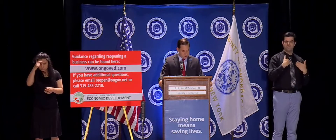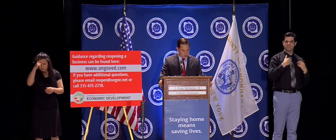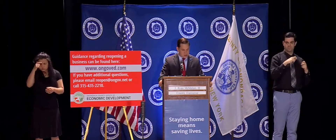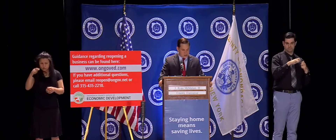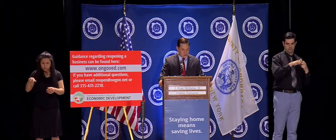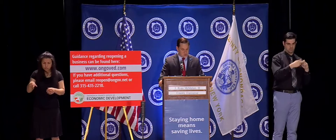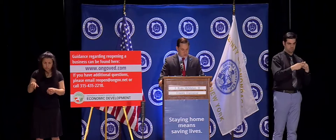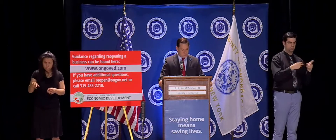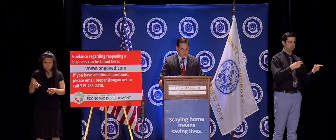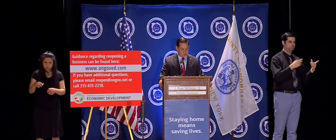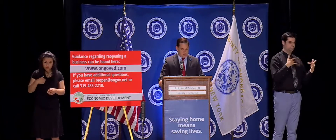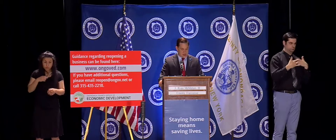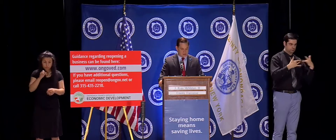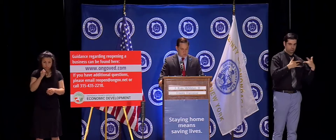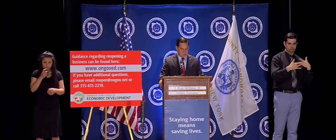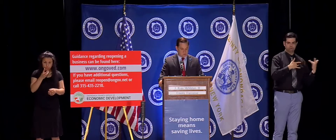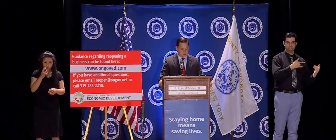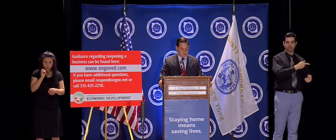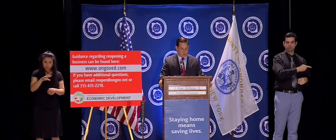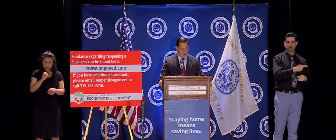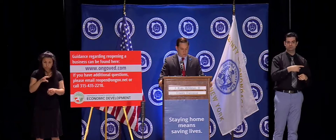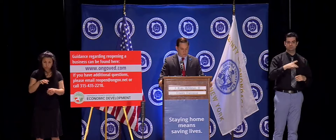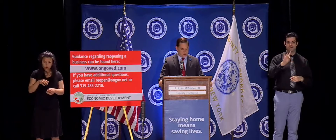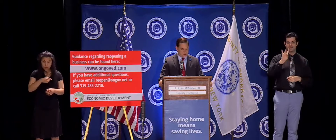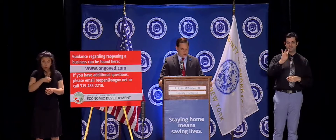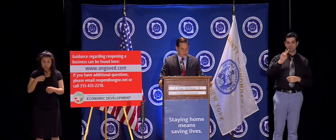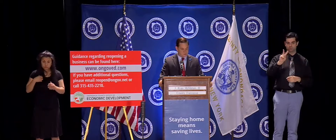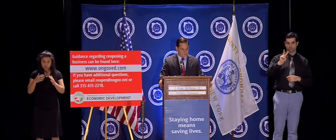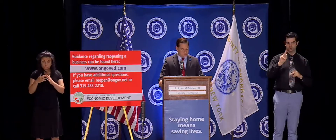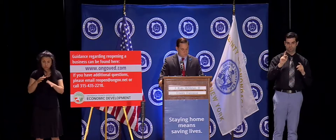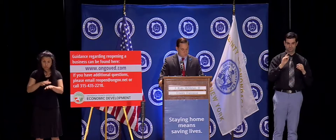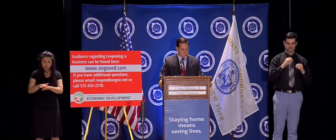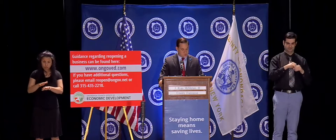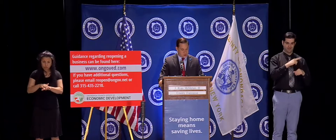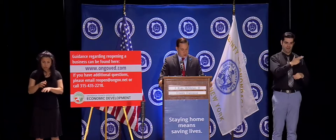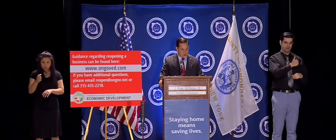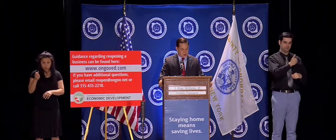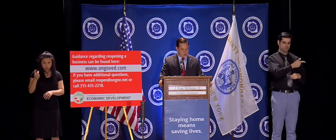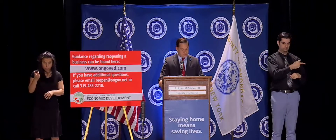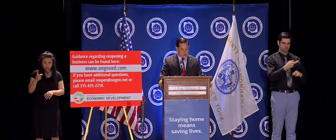numbers. 82 individuals in the hospital. It's 4 more from yesterday.